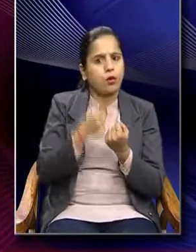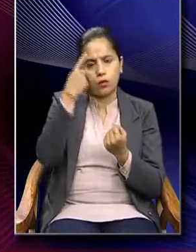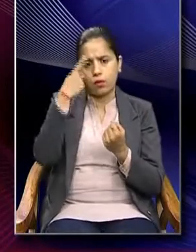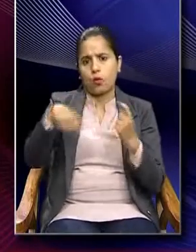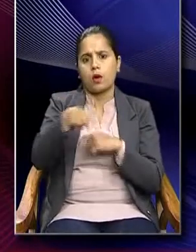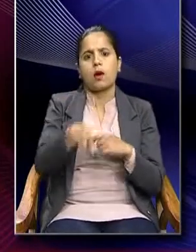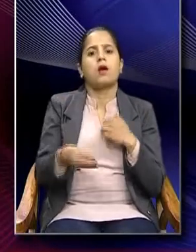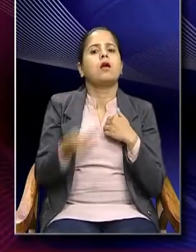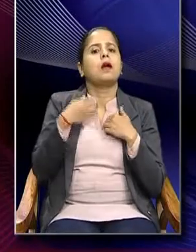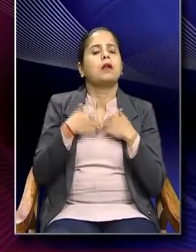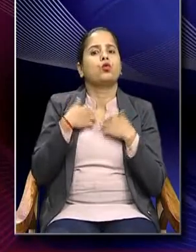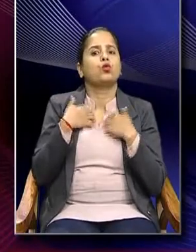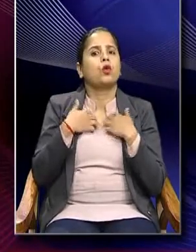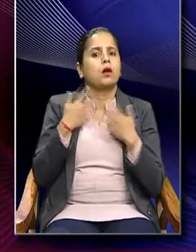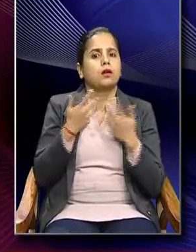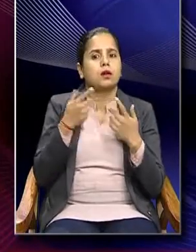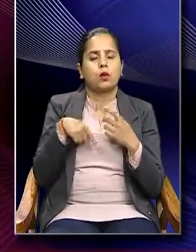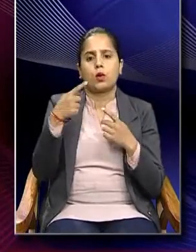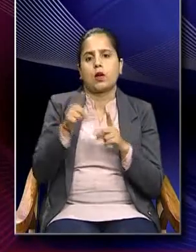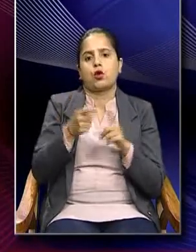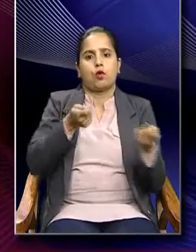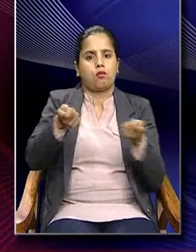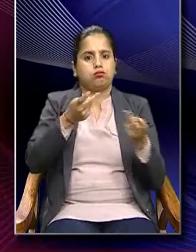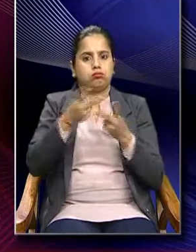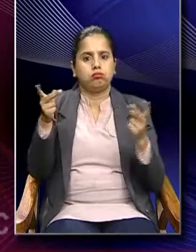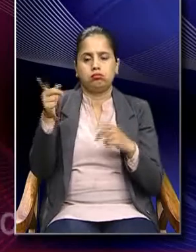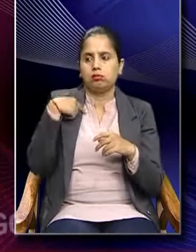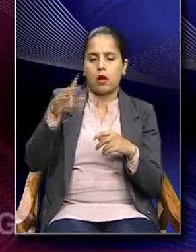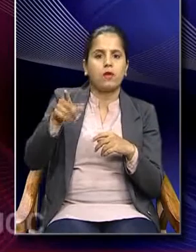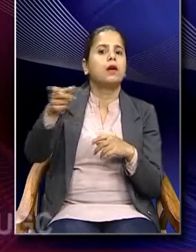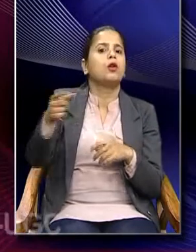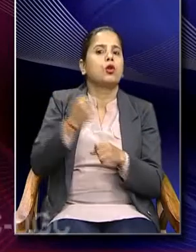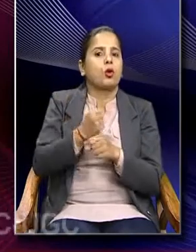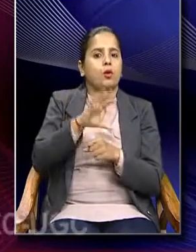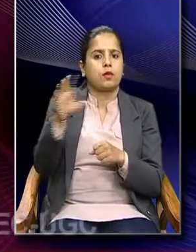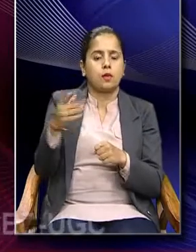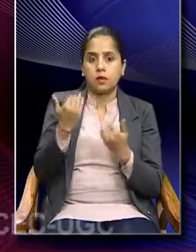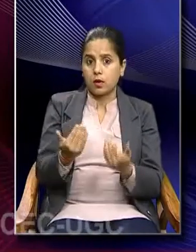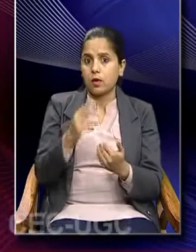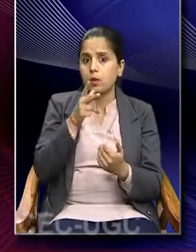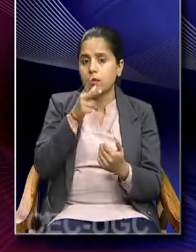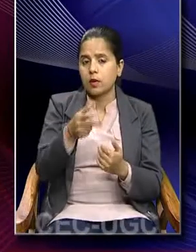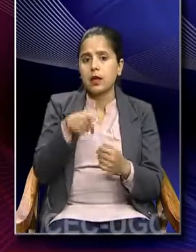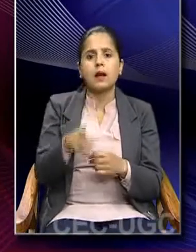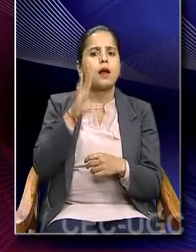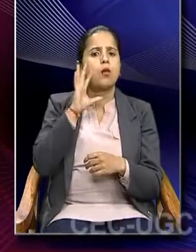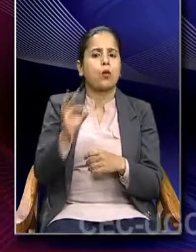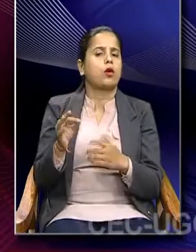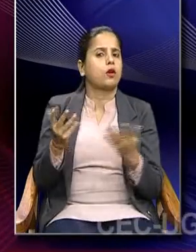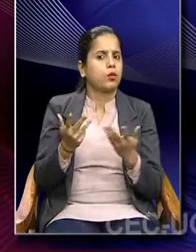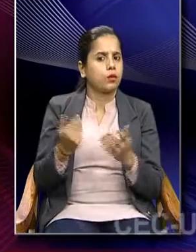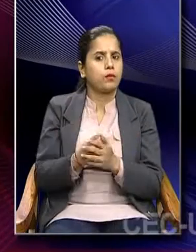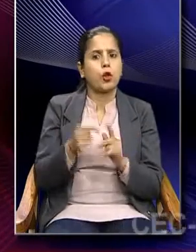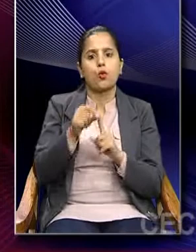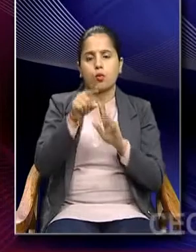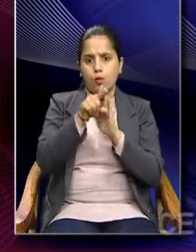the interest of dominant states. Now, what is the significance or